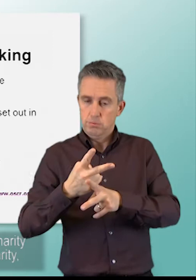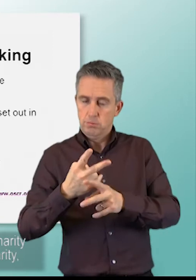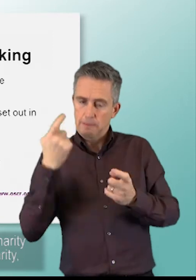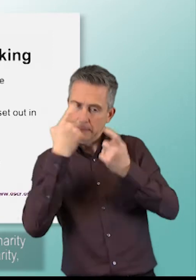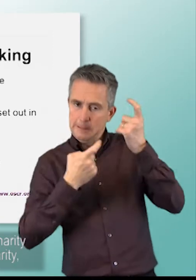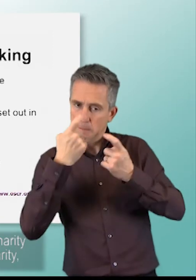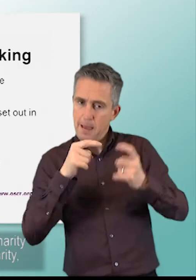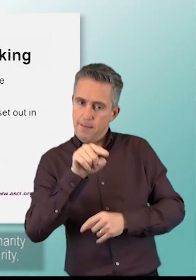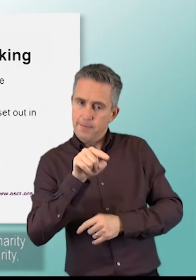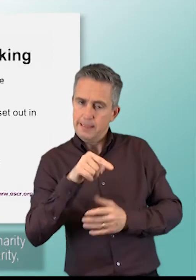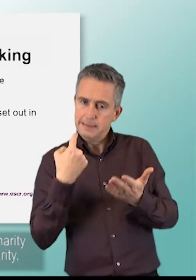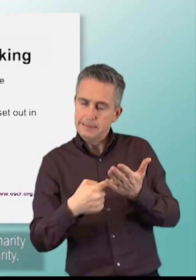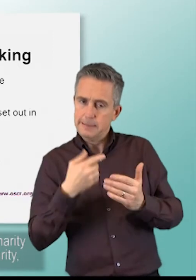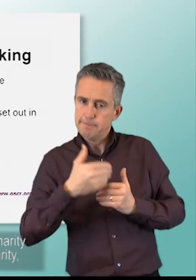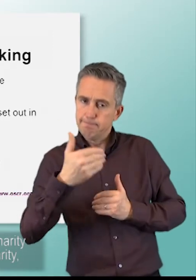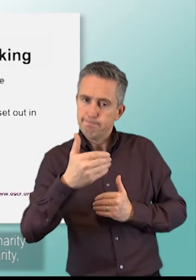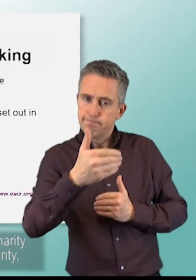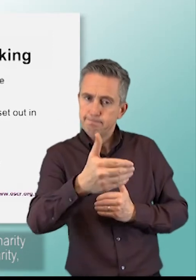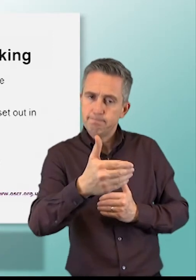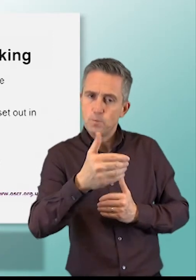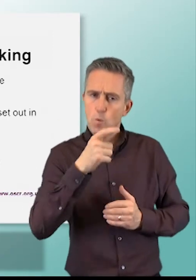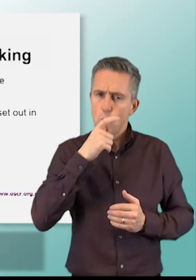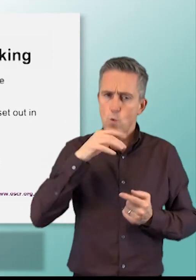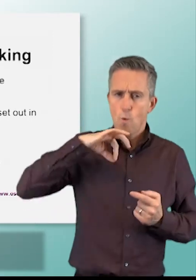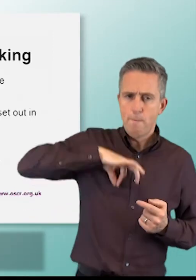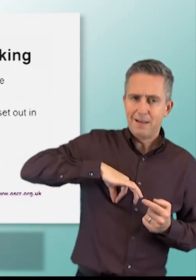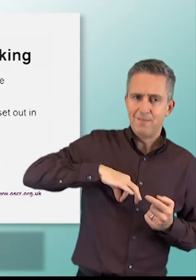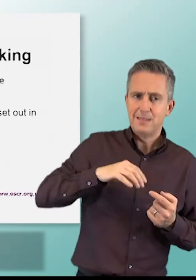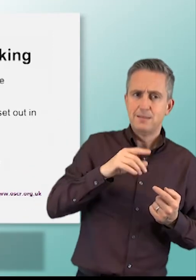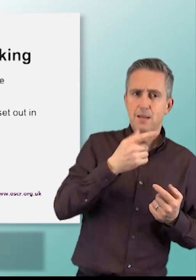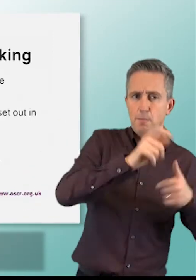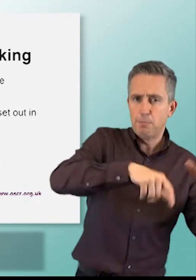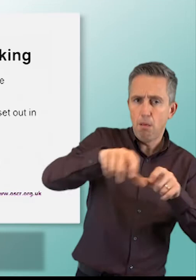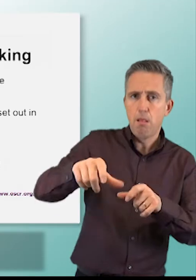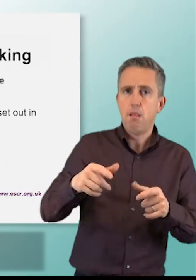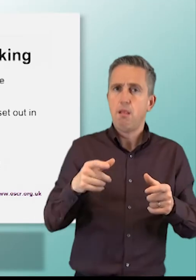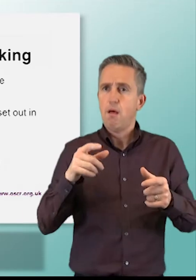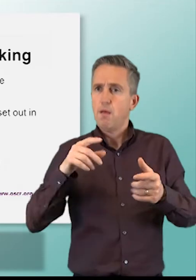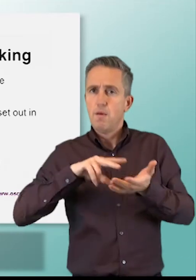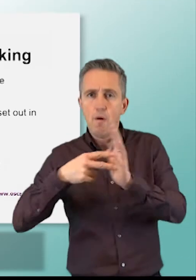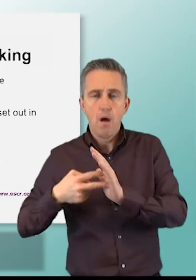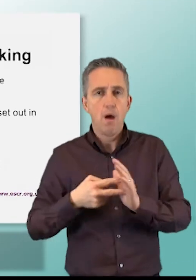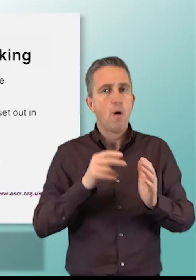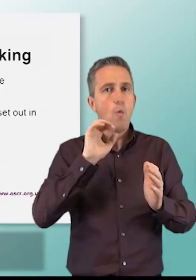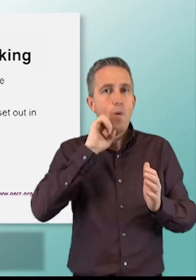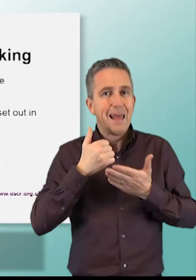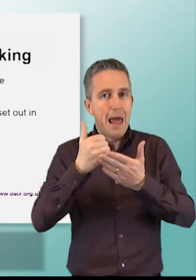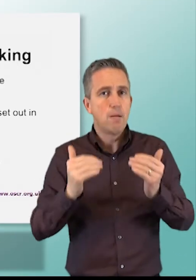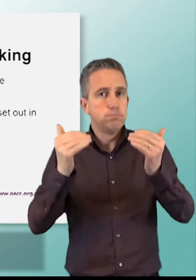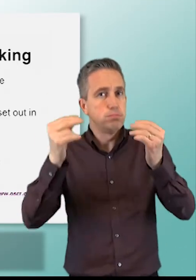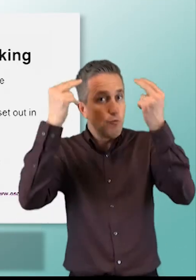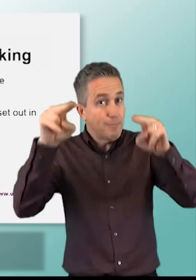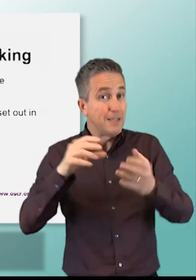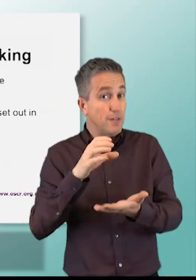charity, then that means they should be protecting the charity, including its beneficiaries and all of its assets, including its